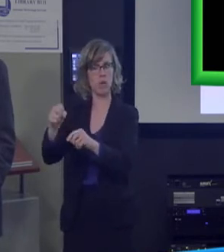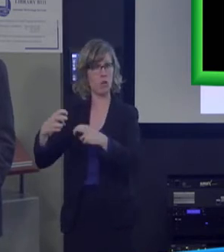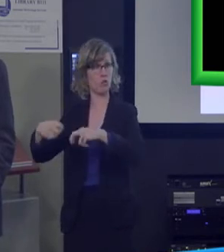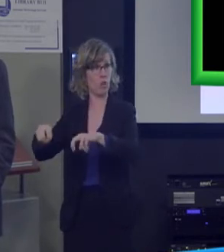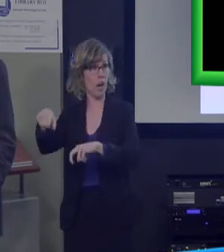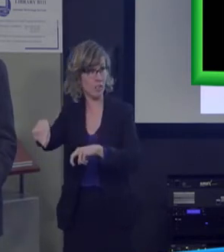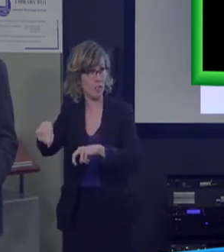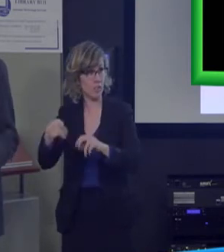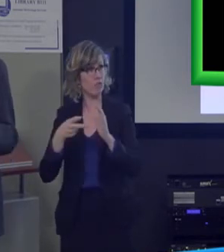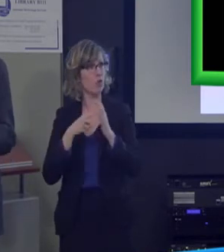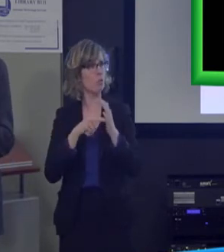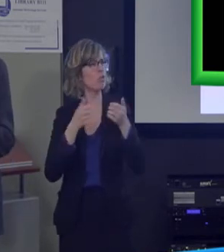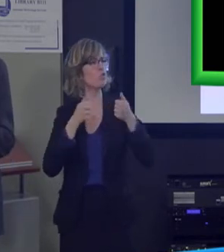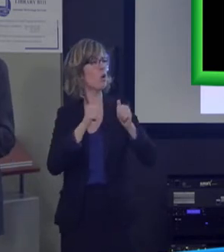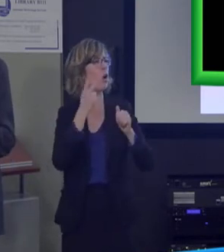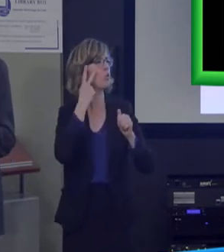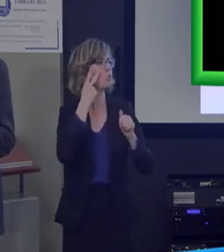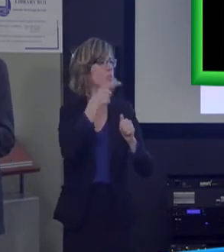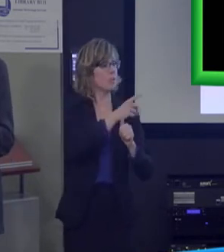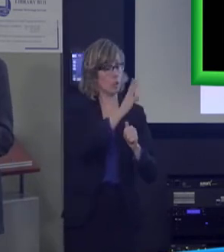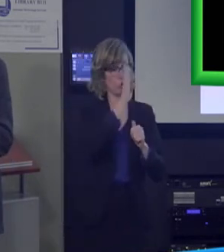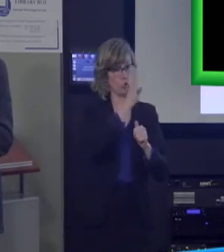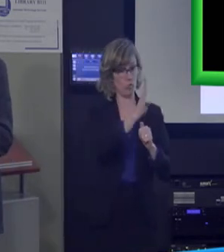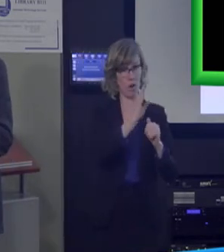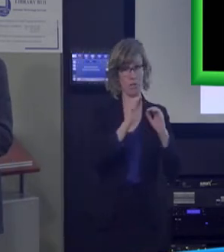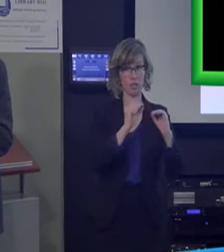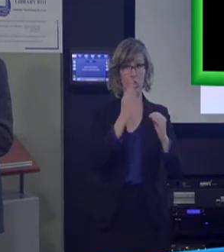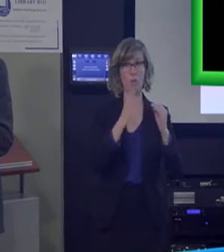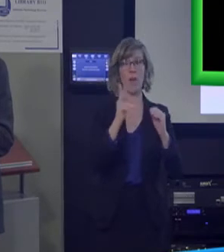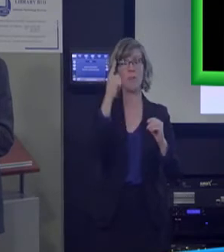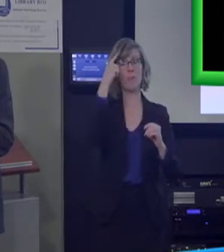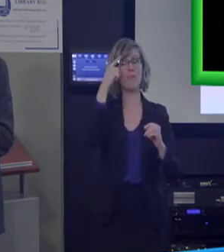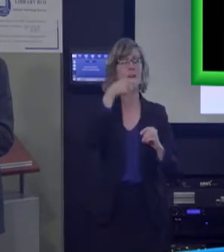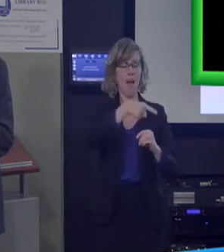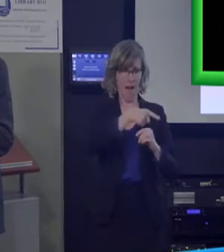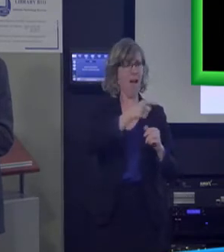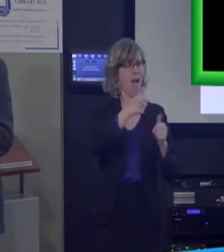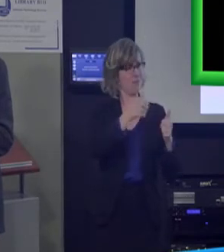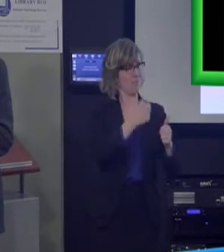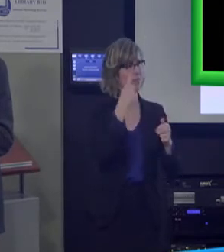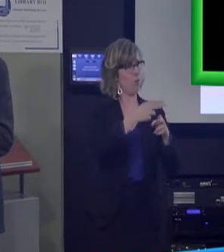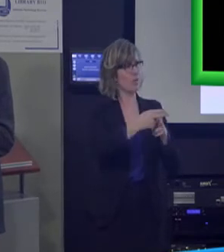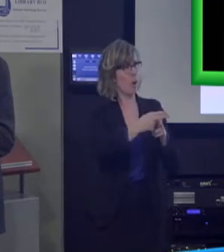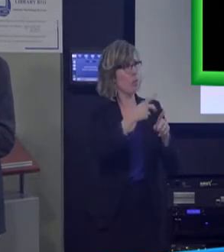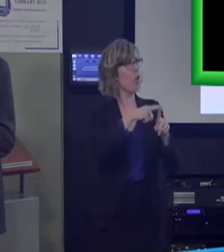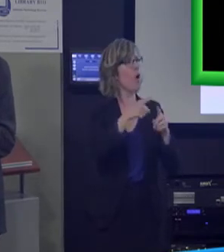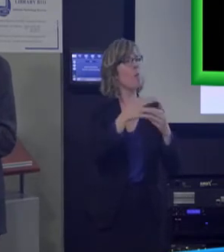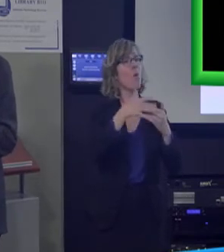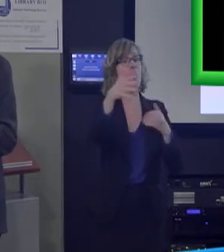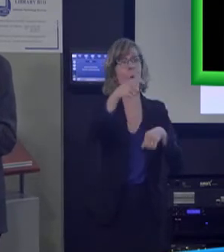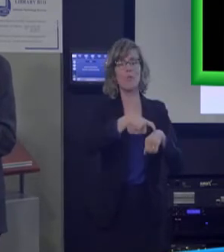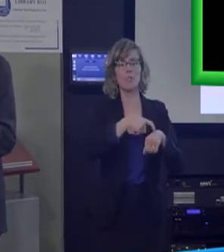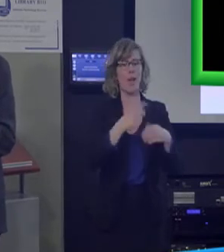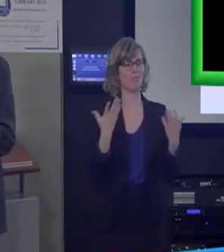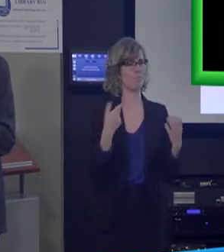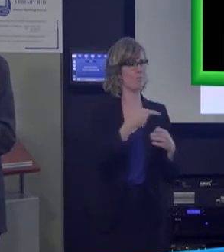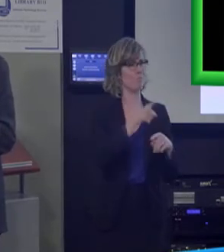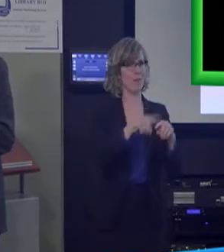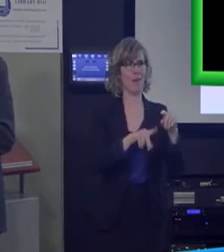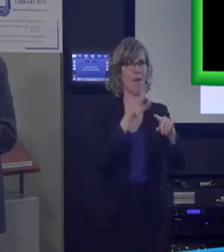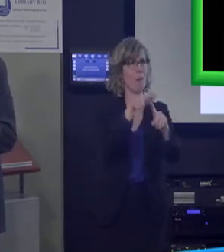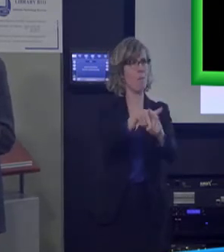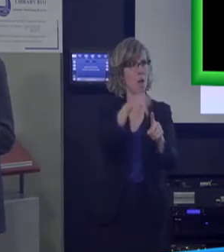is sort of, it may work in the short run, but it's really kind of brittle, and the kids who have learned via discovery are